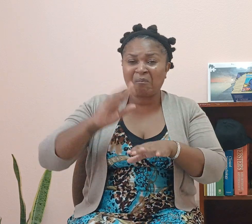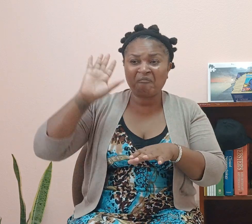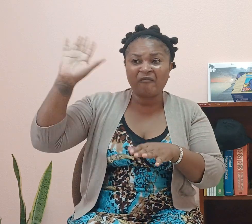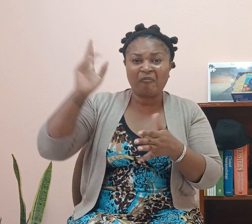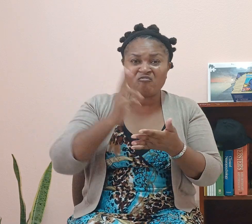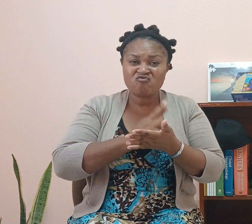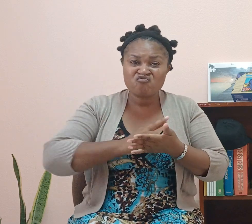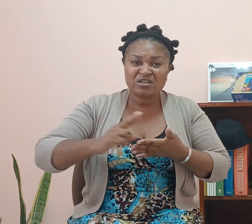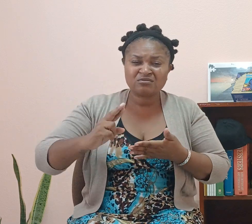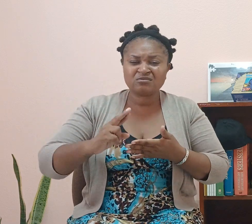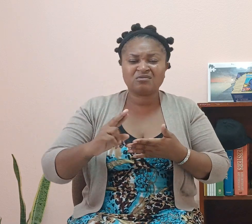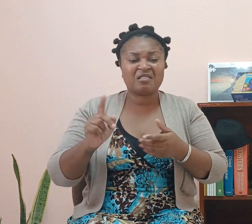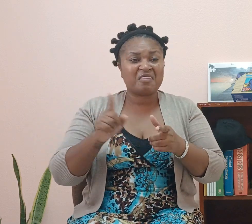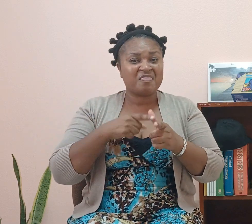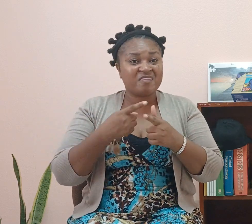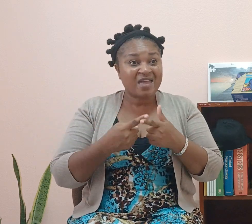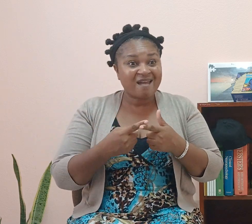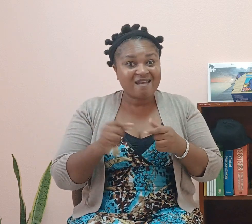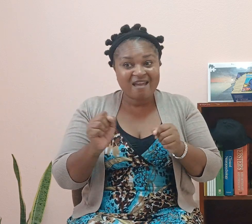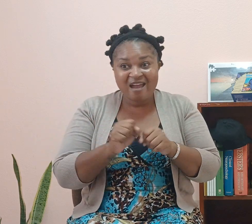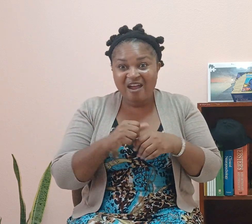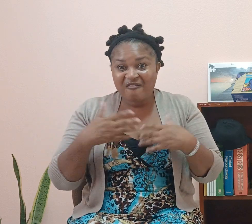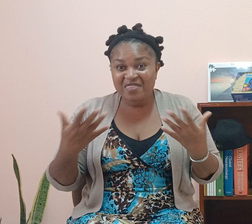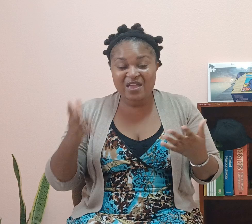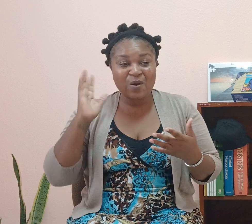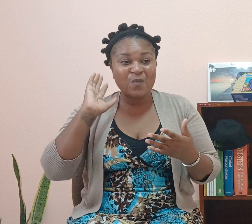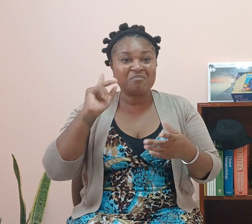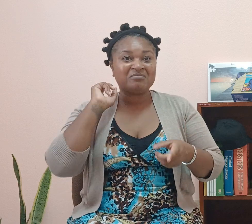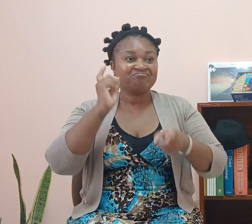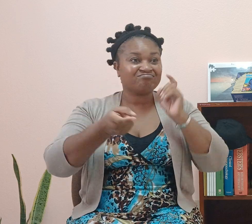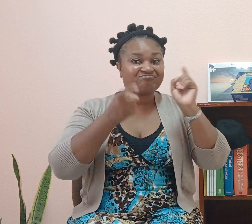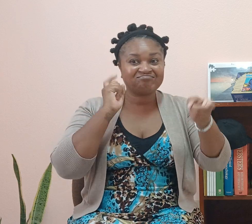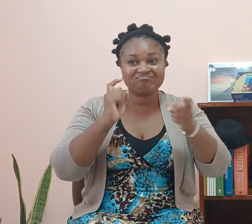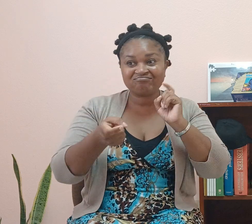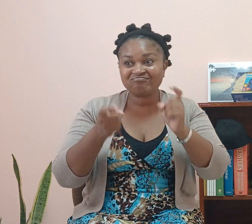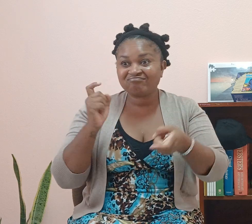and all these things will be given to you as well.